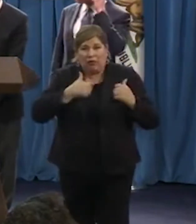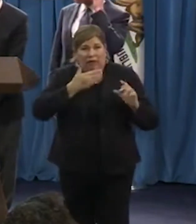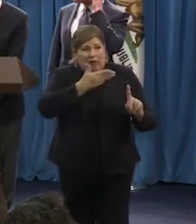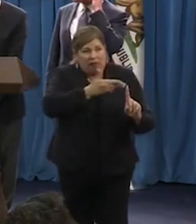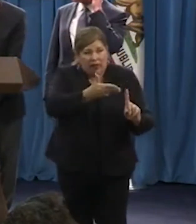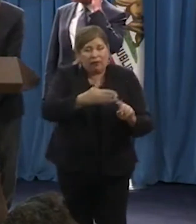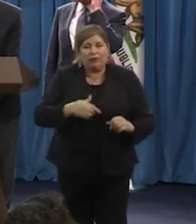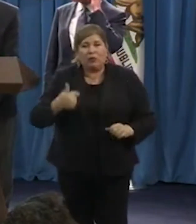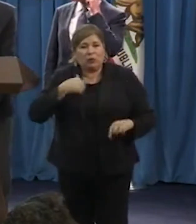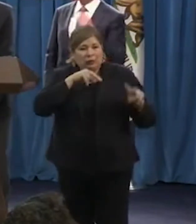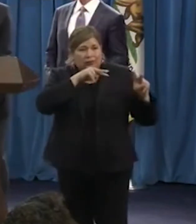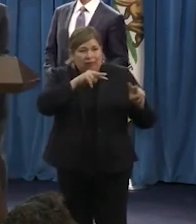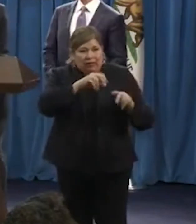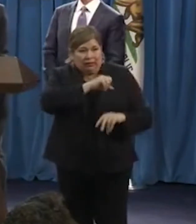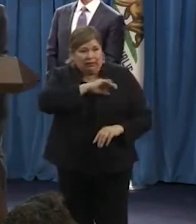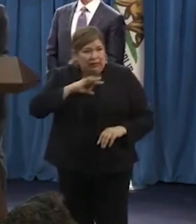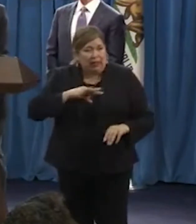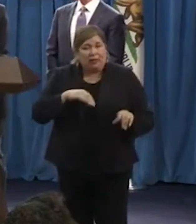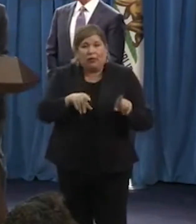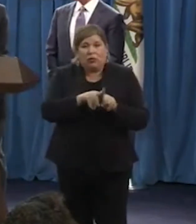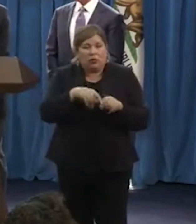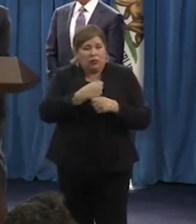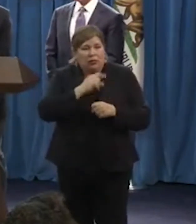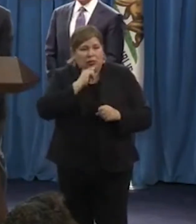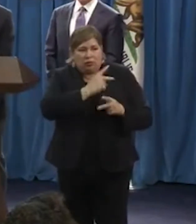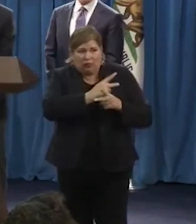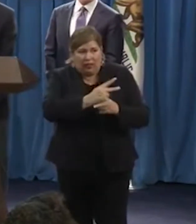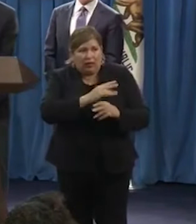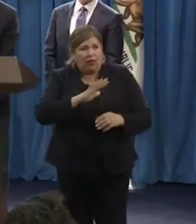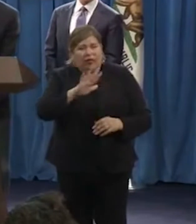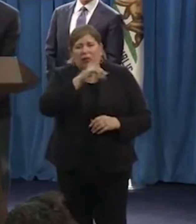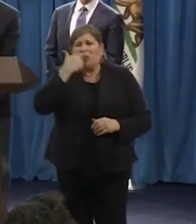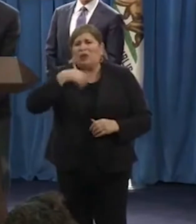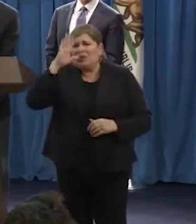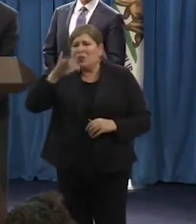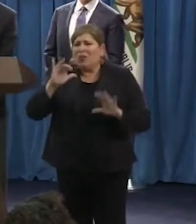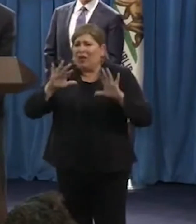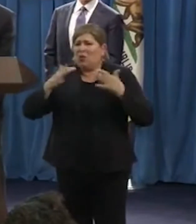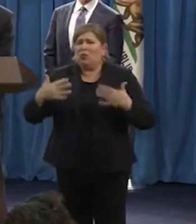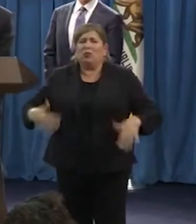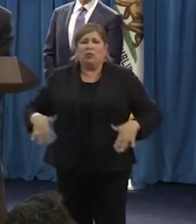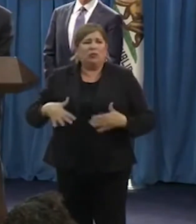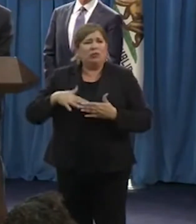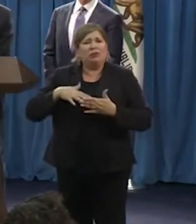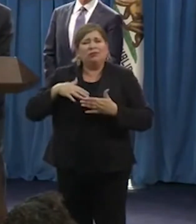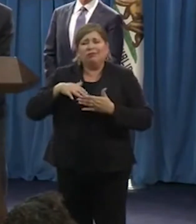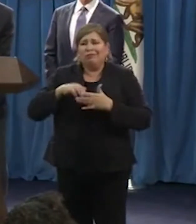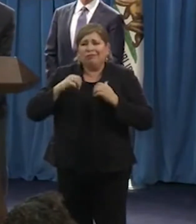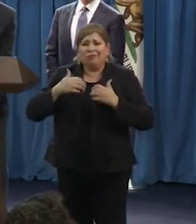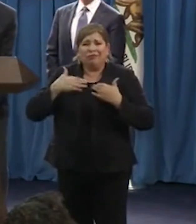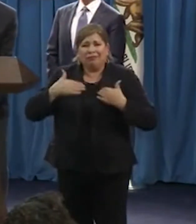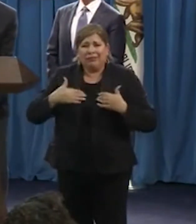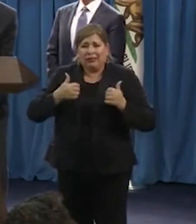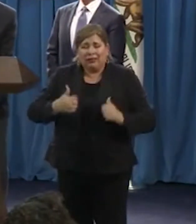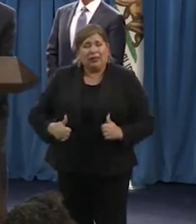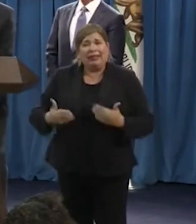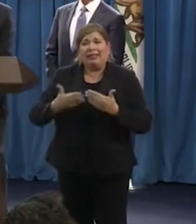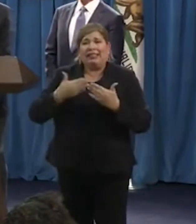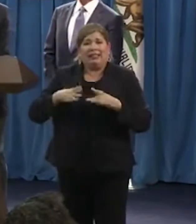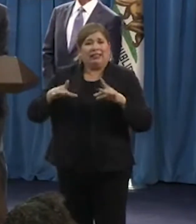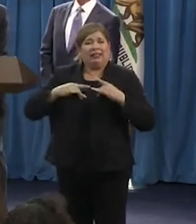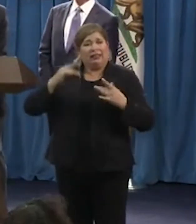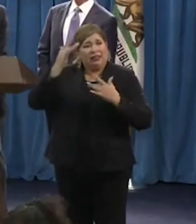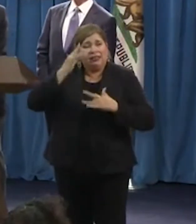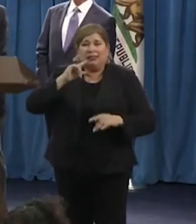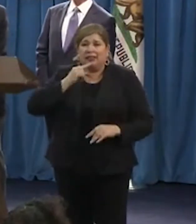are taken care of as well, because we know that this is a vulnerable group, susceptible to severe disease, and